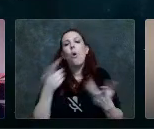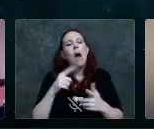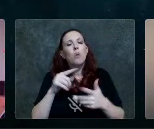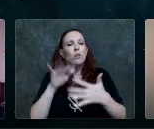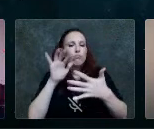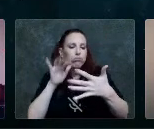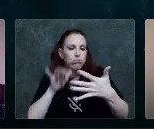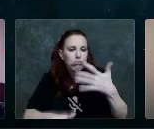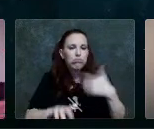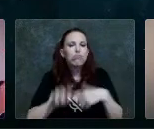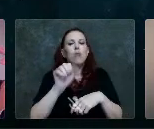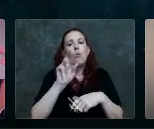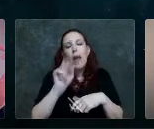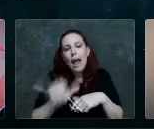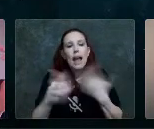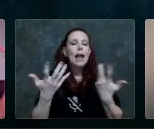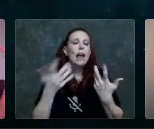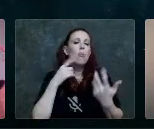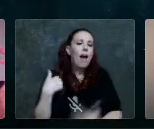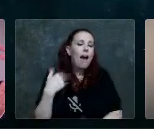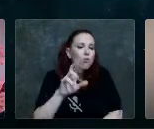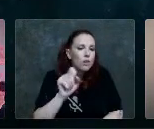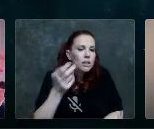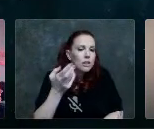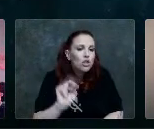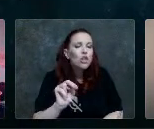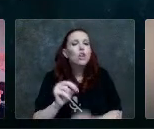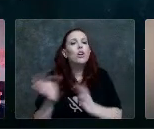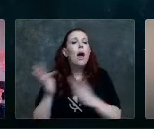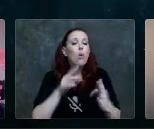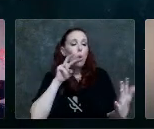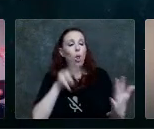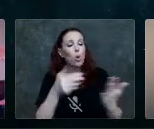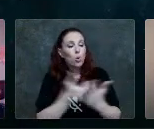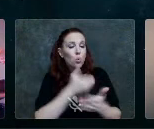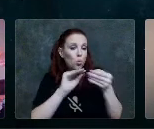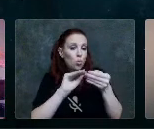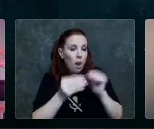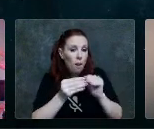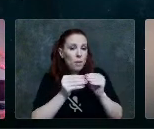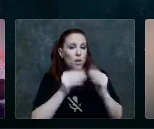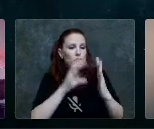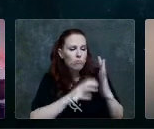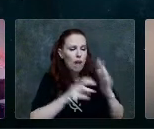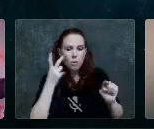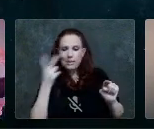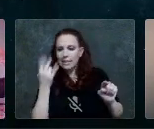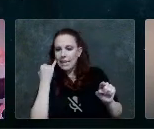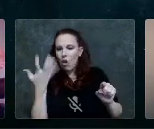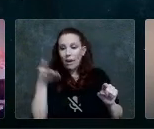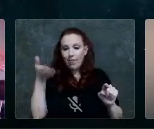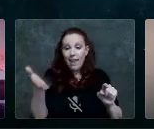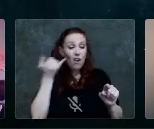and I'm going to have a return array. And every time I go and look at a new number, I'm going to see if it already exists in my return array. If it's